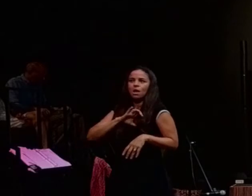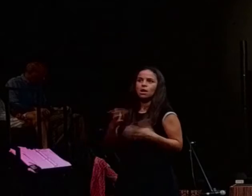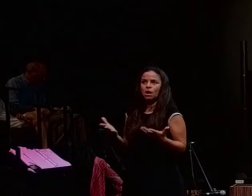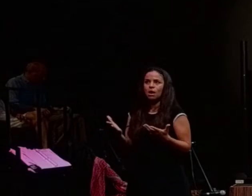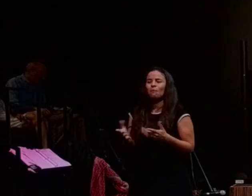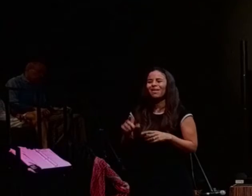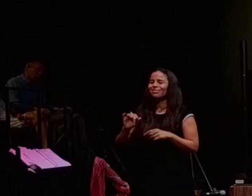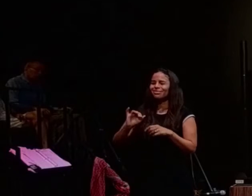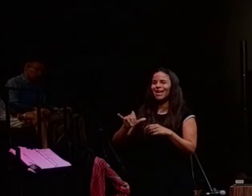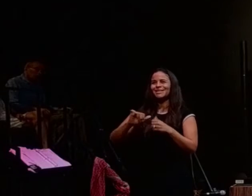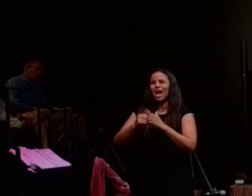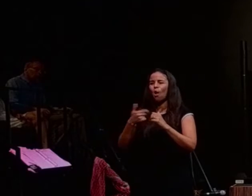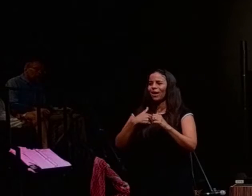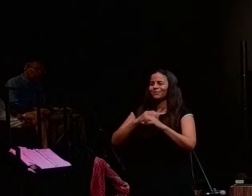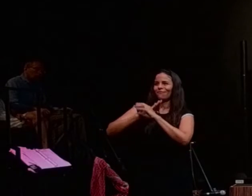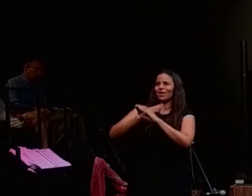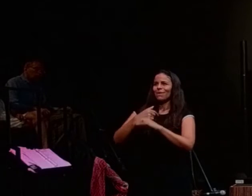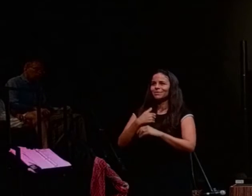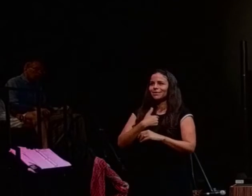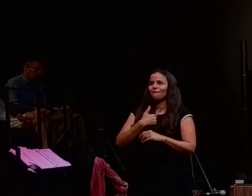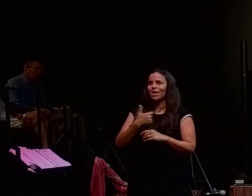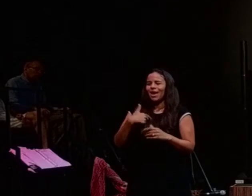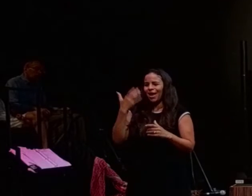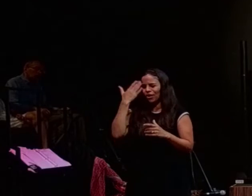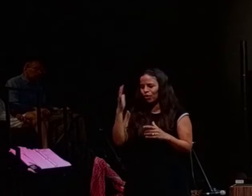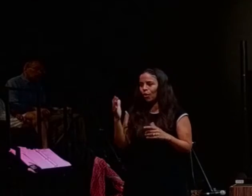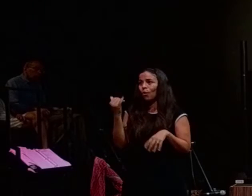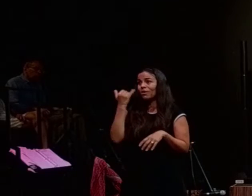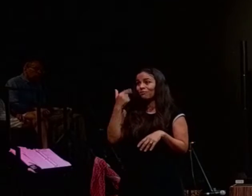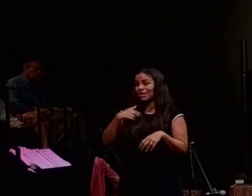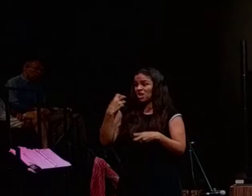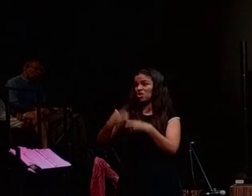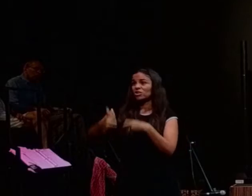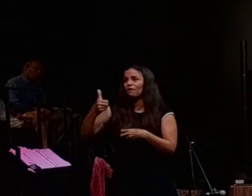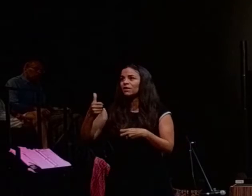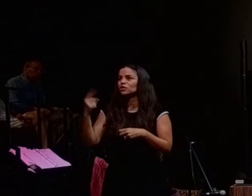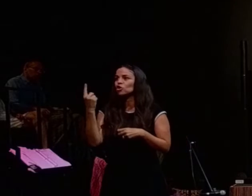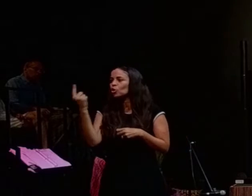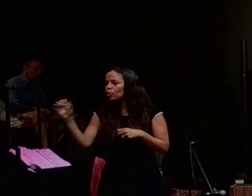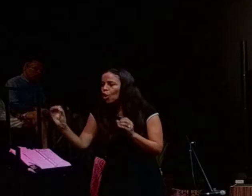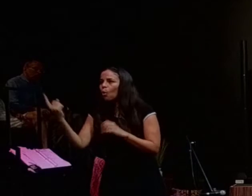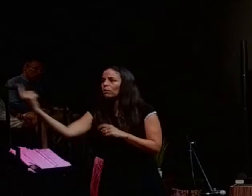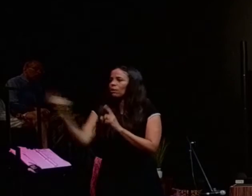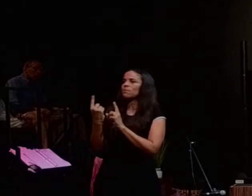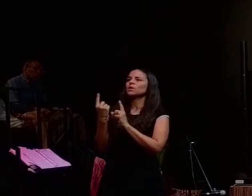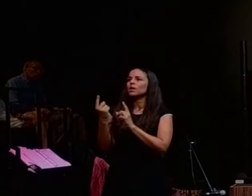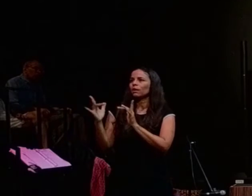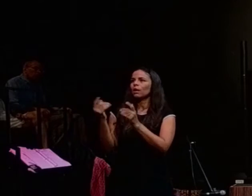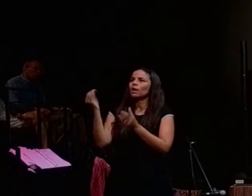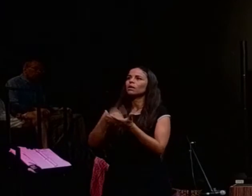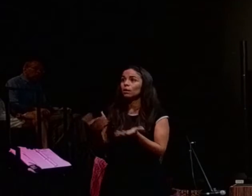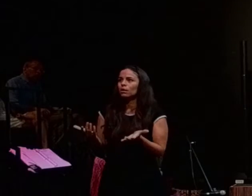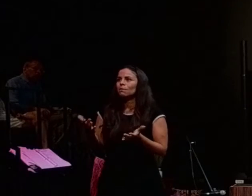But that was just an event. You know, I just didn't know how to feel, so I felt like if I could be the toughest dude, nobody's going to mess with me again, you know? And as a grown man, I'm like, yeah, I can defend myself. But in